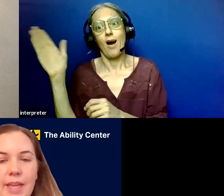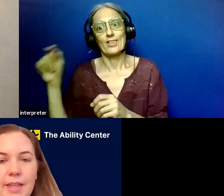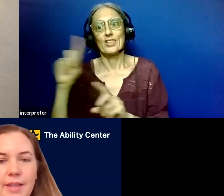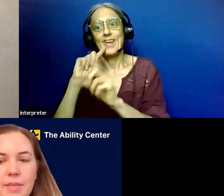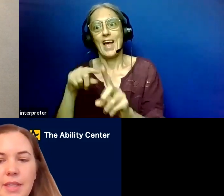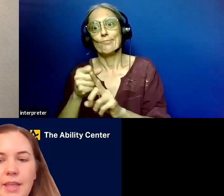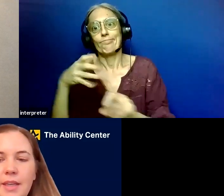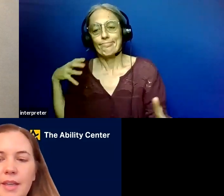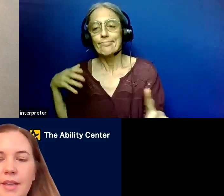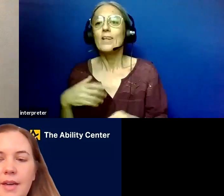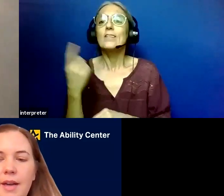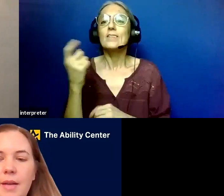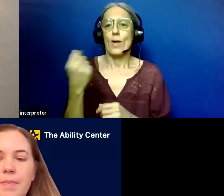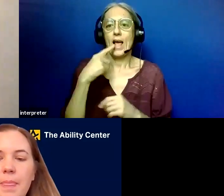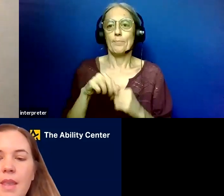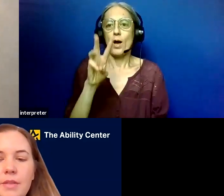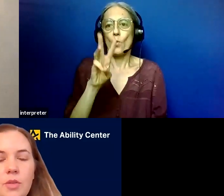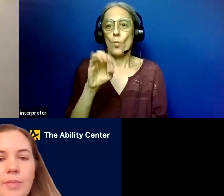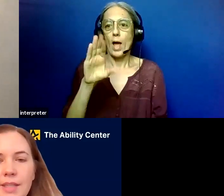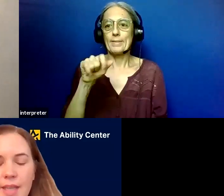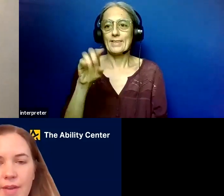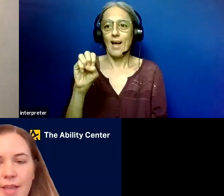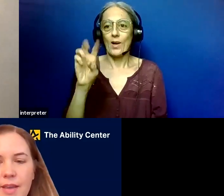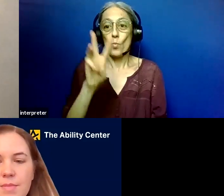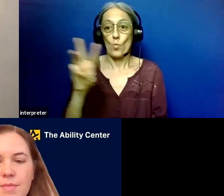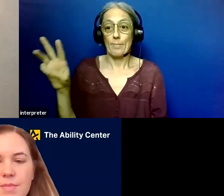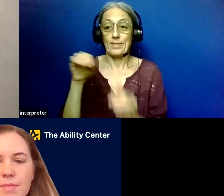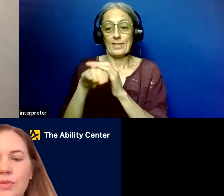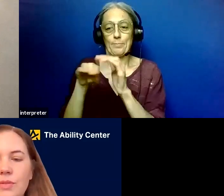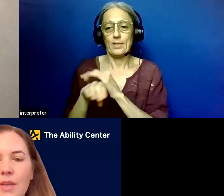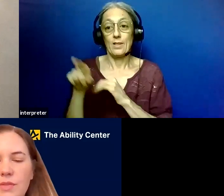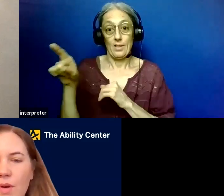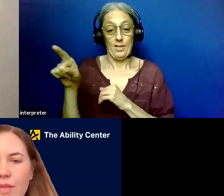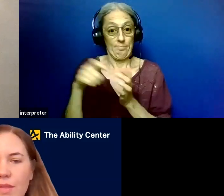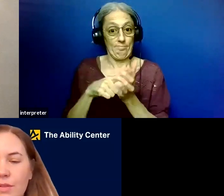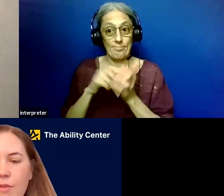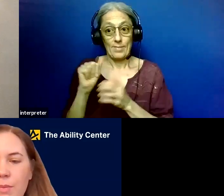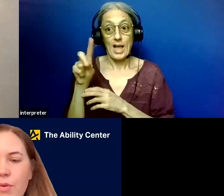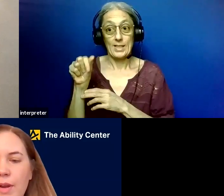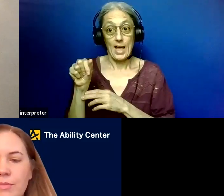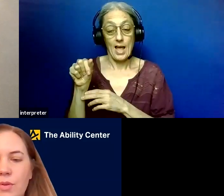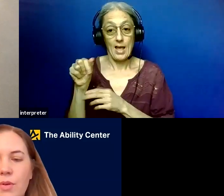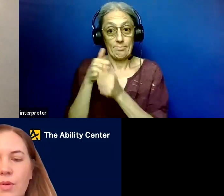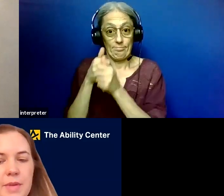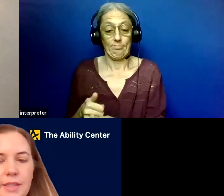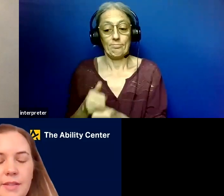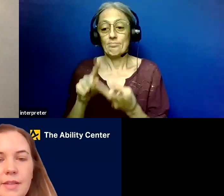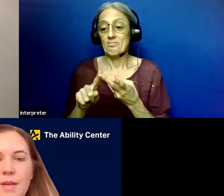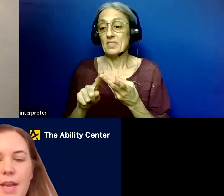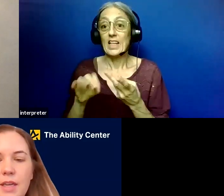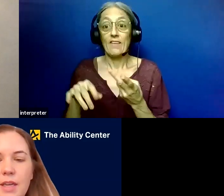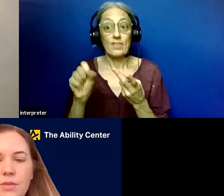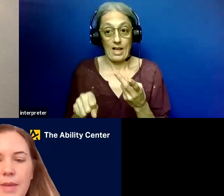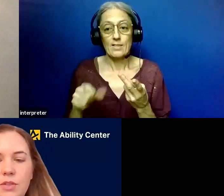about website accessibility. Oh, Do websites have ADA compliance issues? If so, are there software programs or